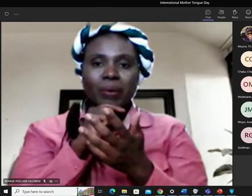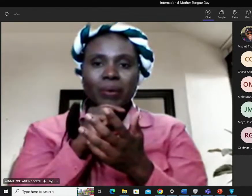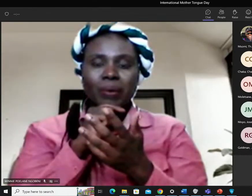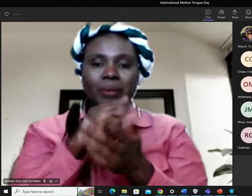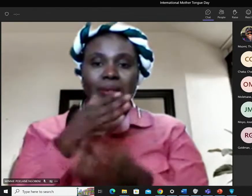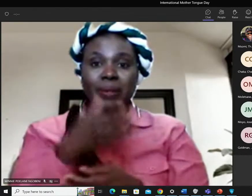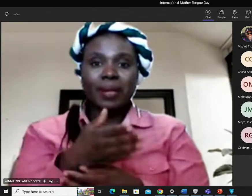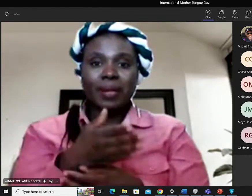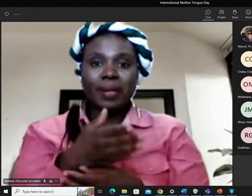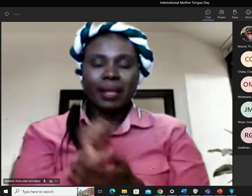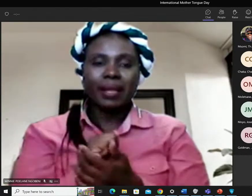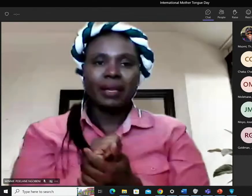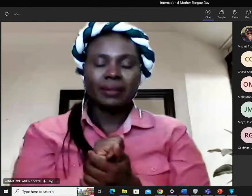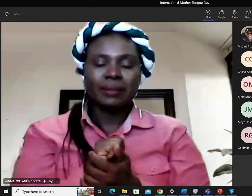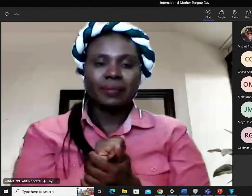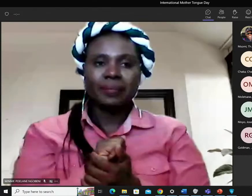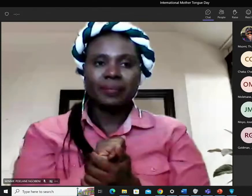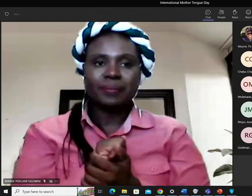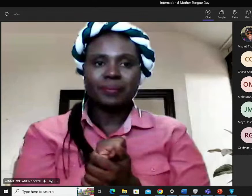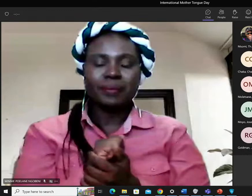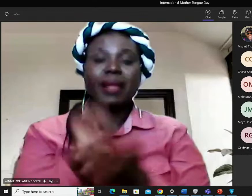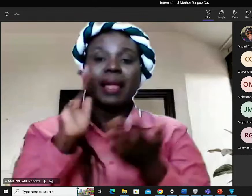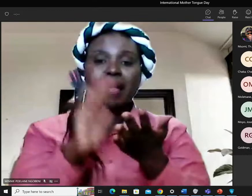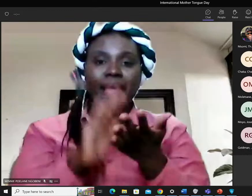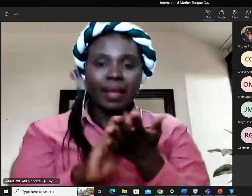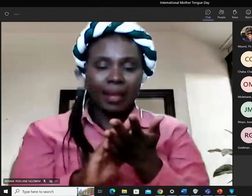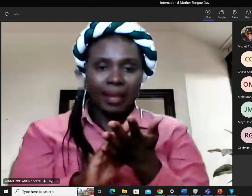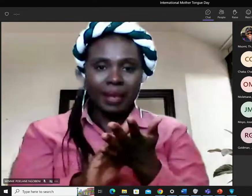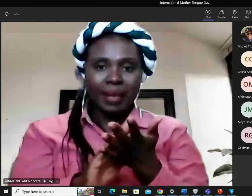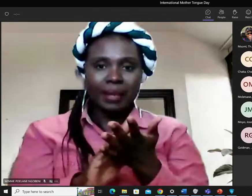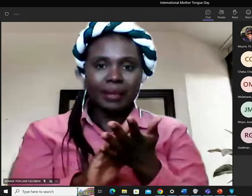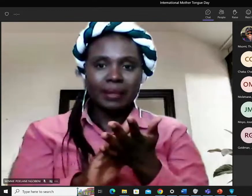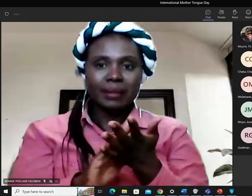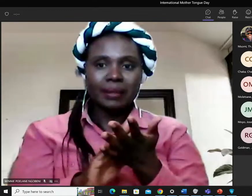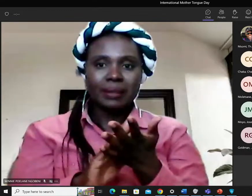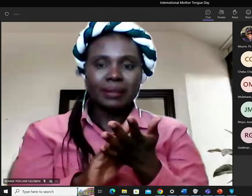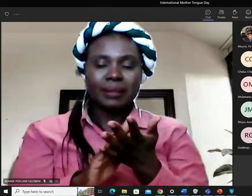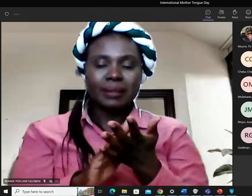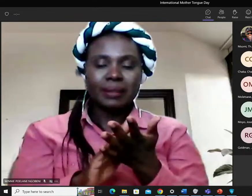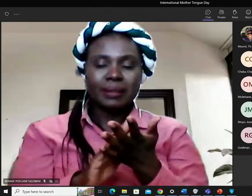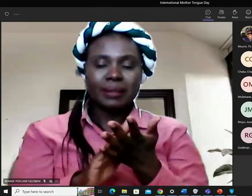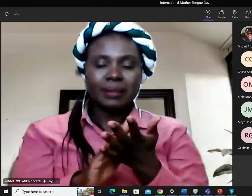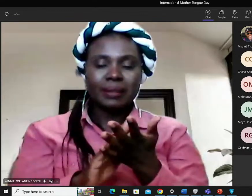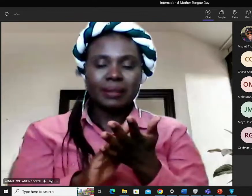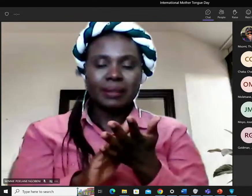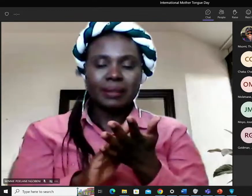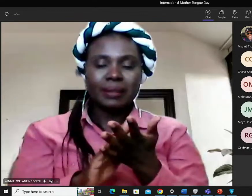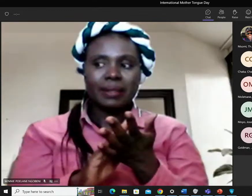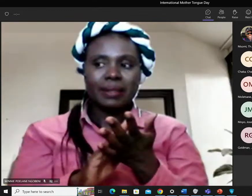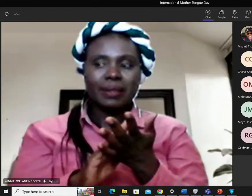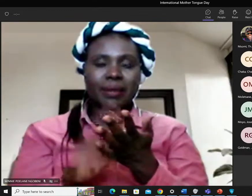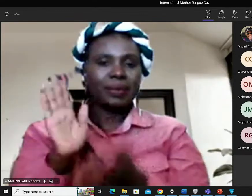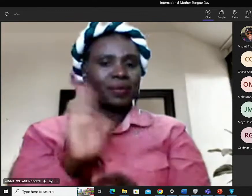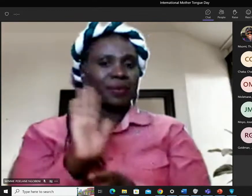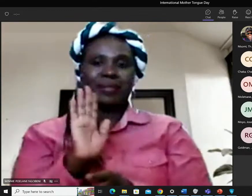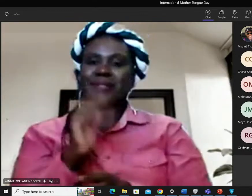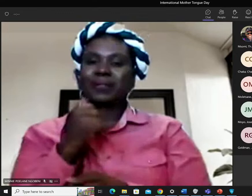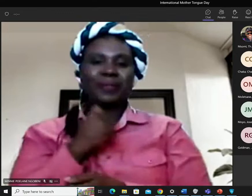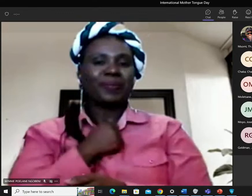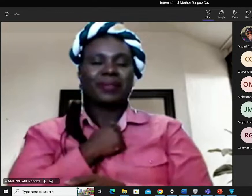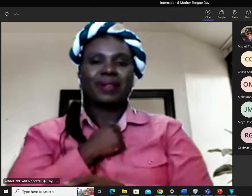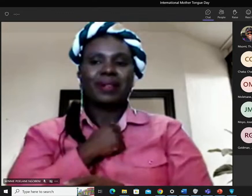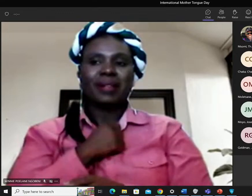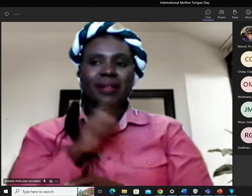that. And the students will be able to say, no, this is not me again. What's going